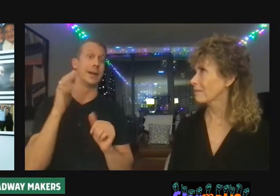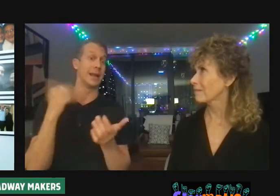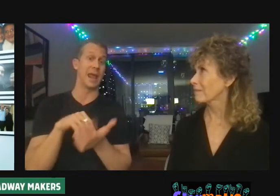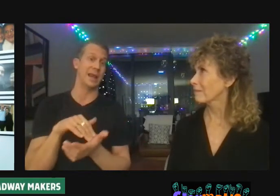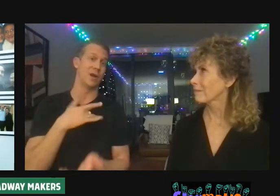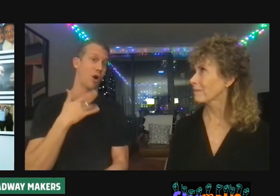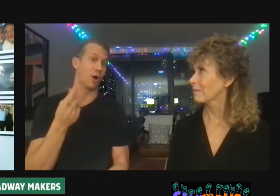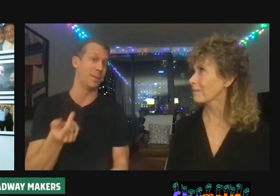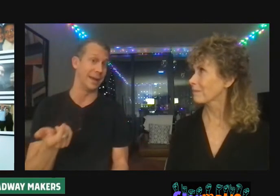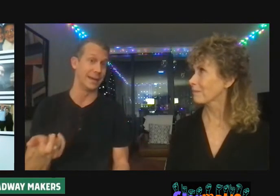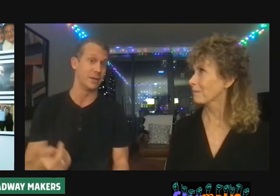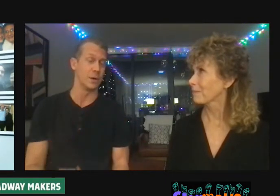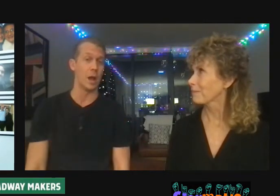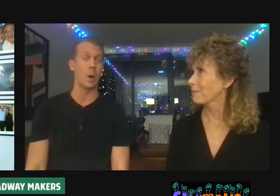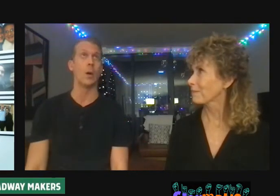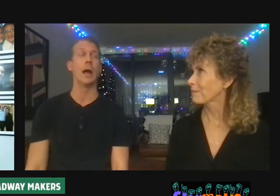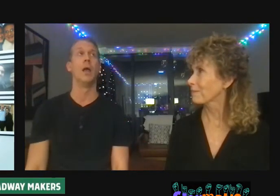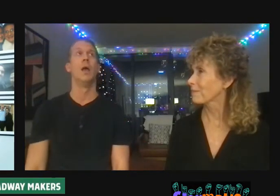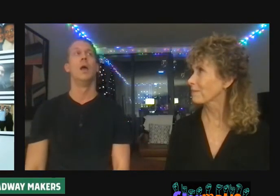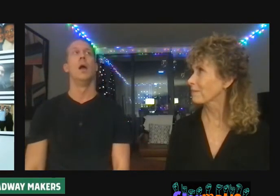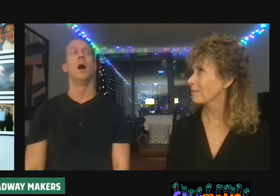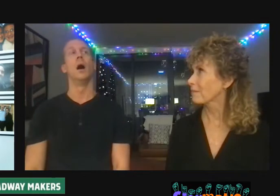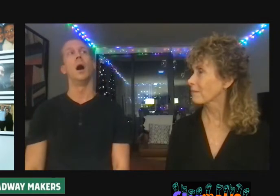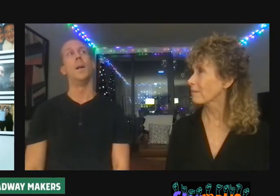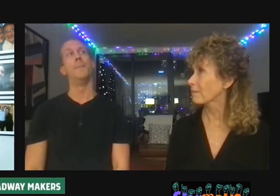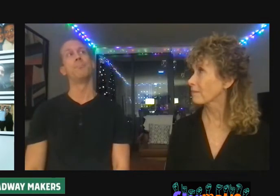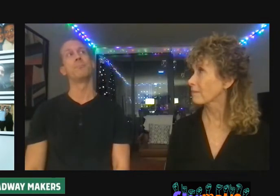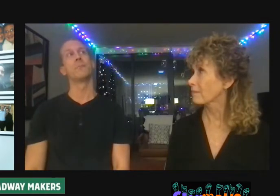would do it again in a heartbeat, you know.